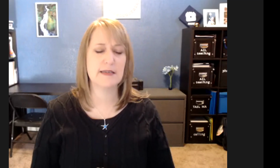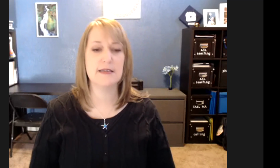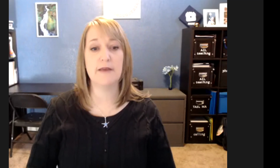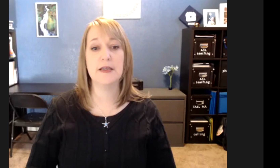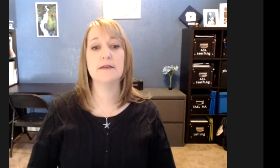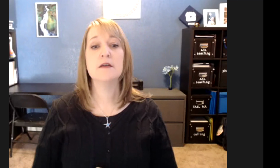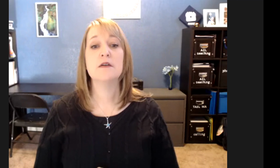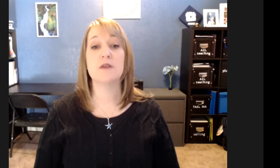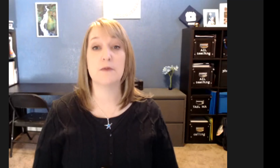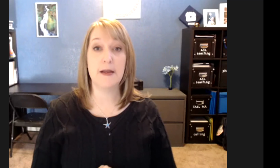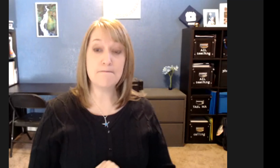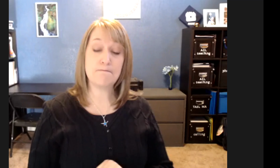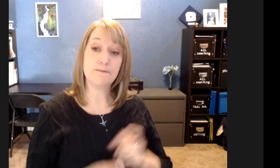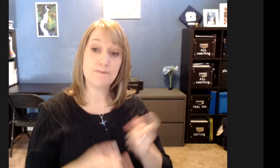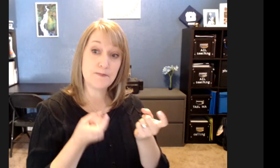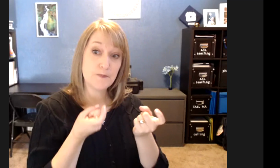and 7. So ready?